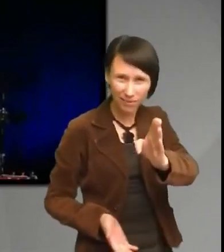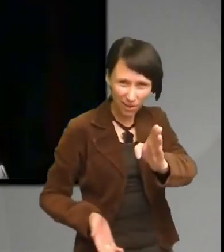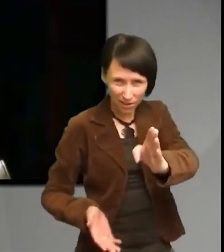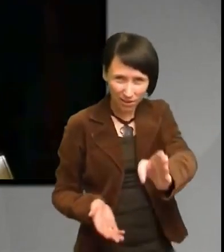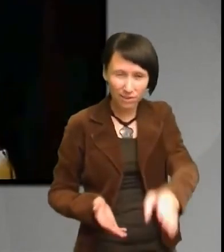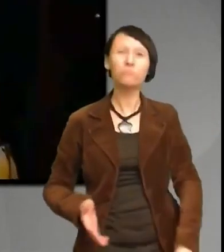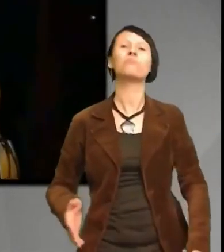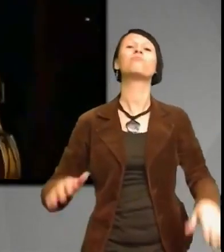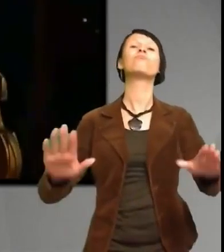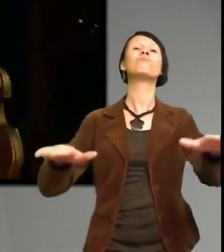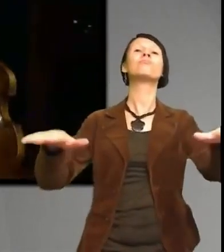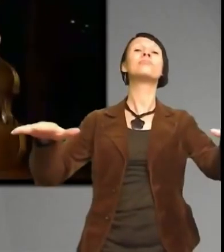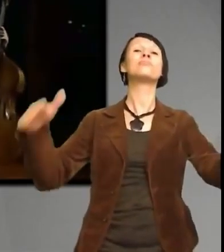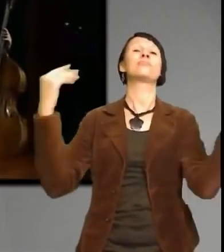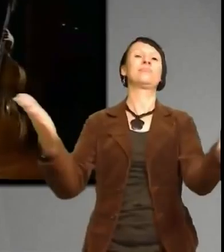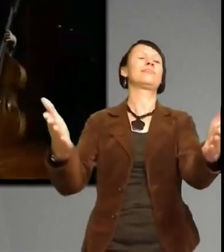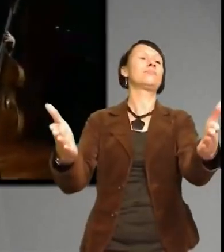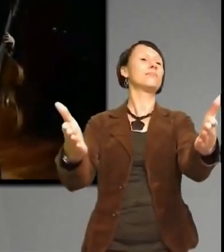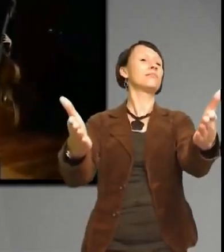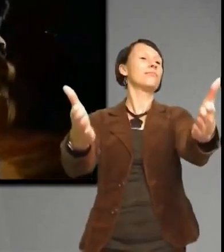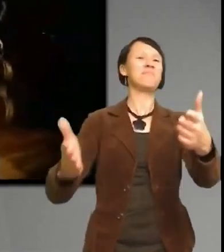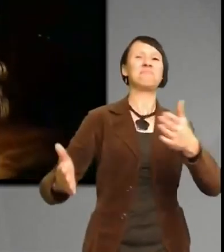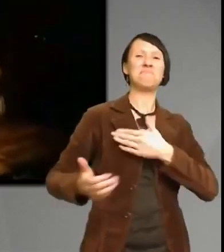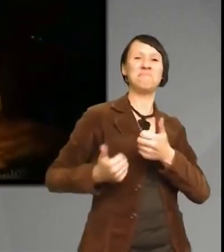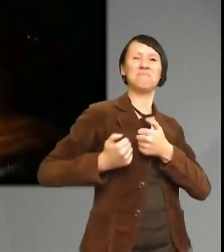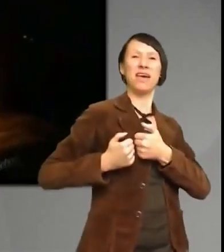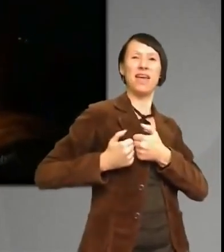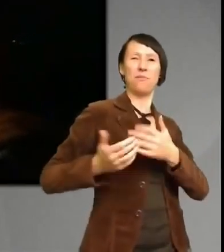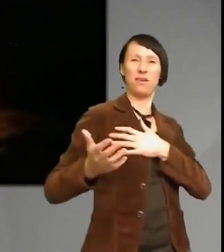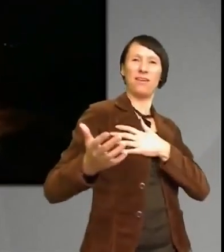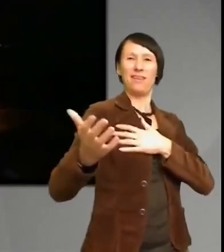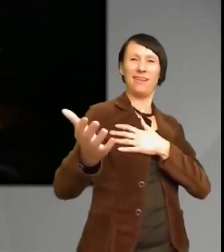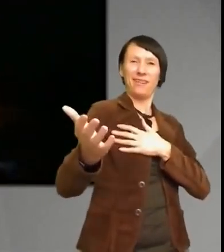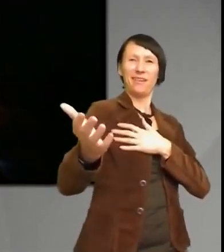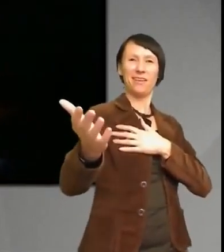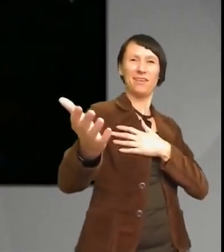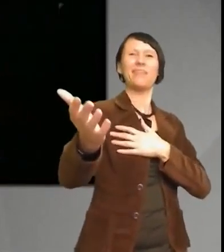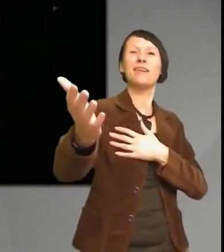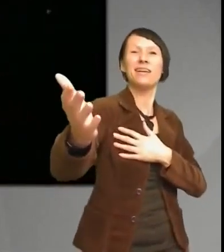maybe. Bebop-a-lula, she's my baby love.